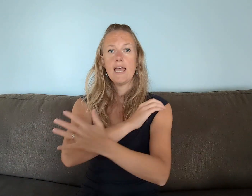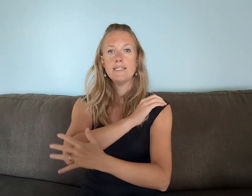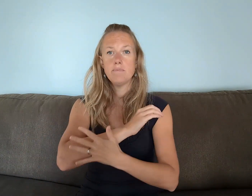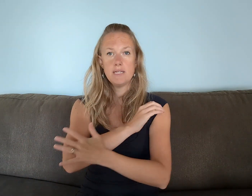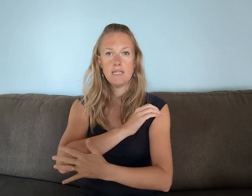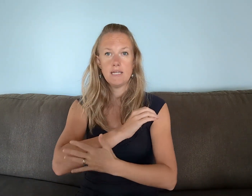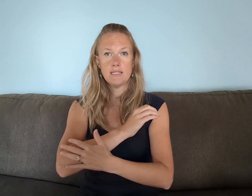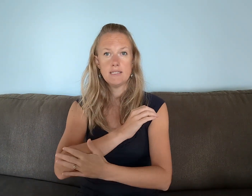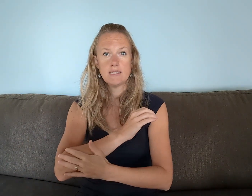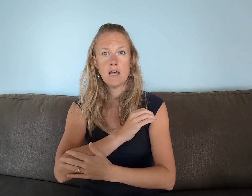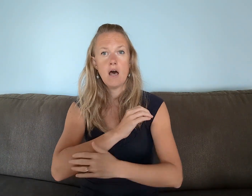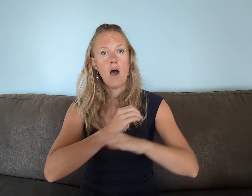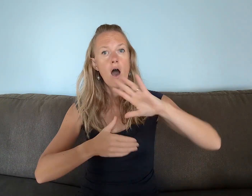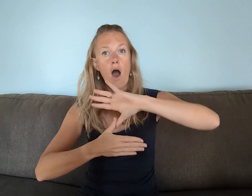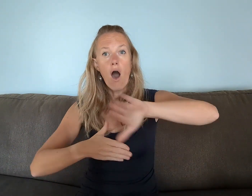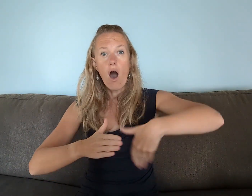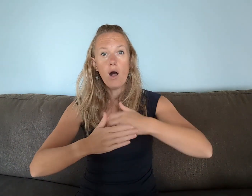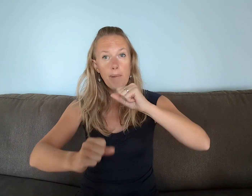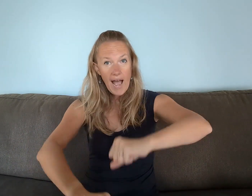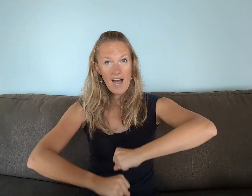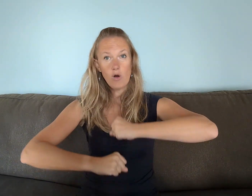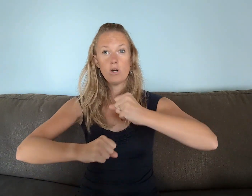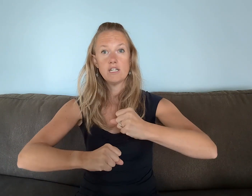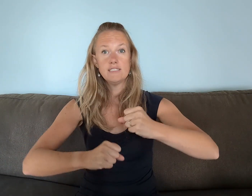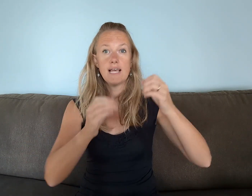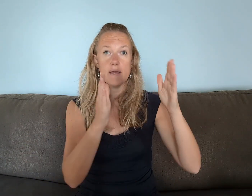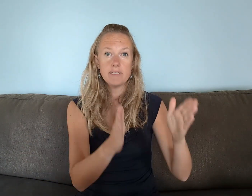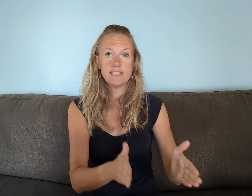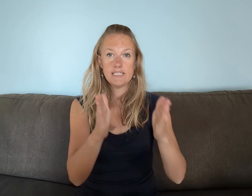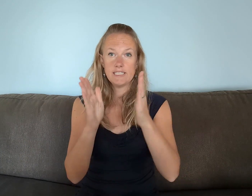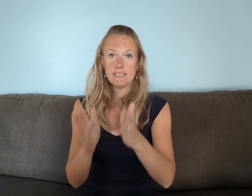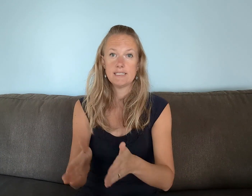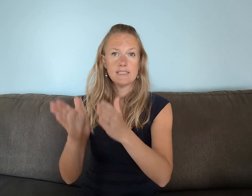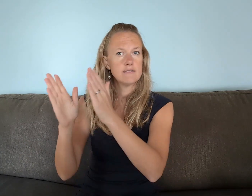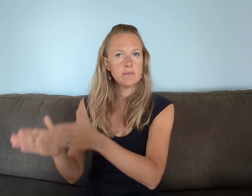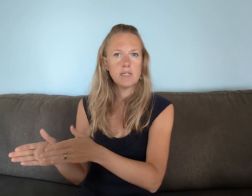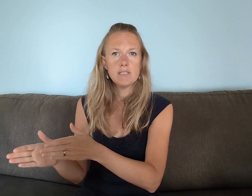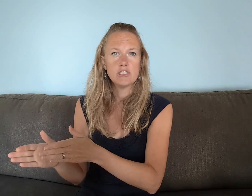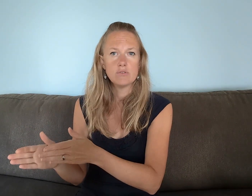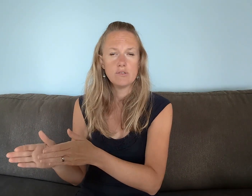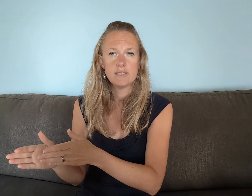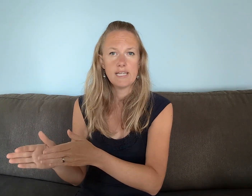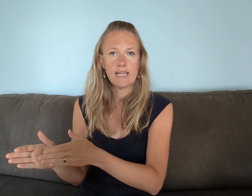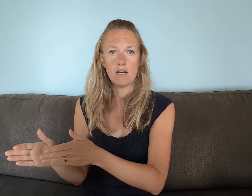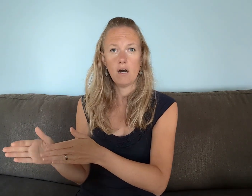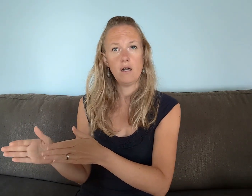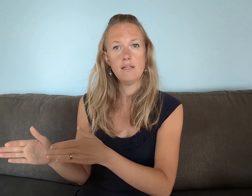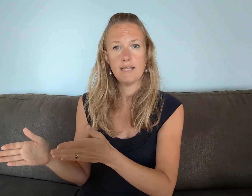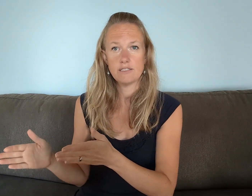and dominions, all powers and positions. Now, sometimes I don't do the second all, and that's